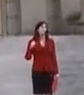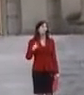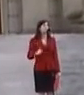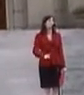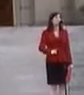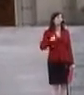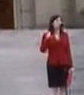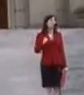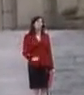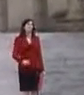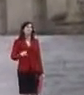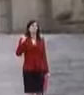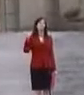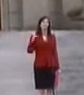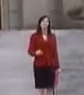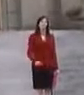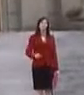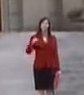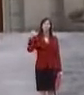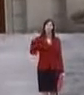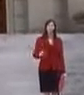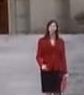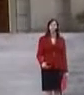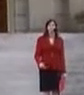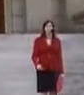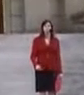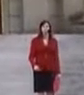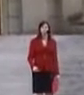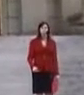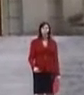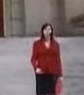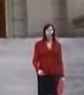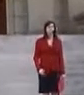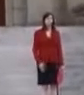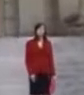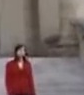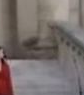that they were going to have access to safe health care.